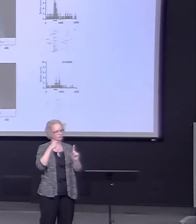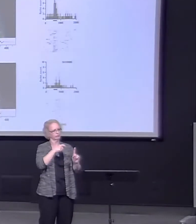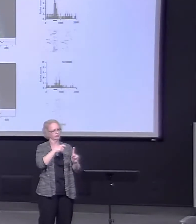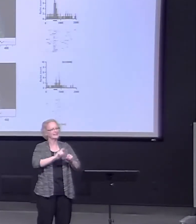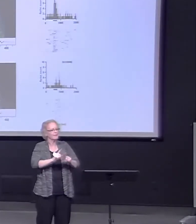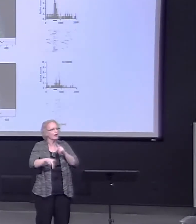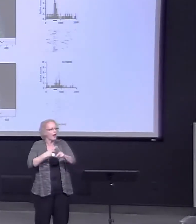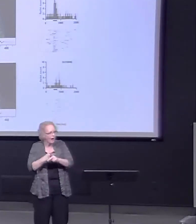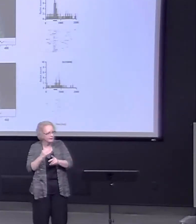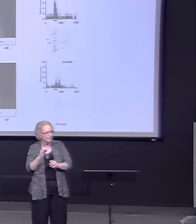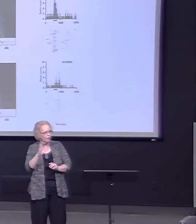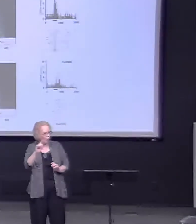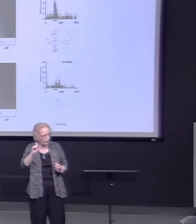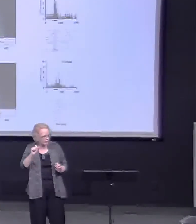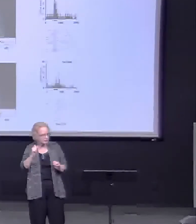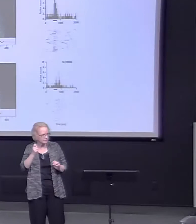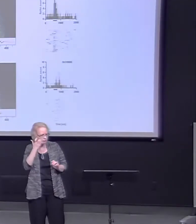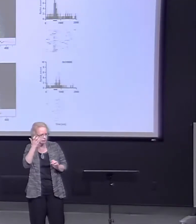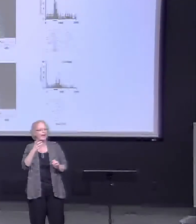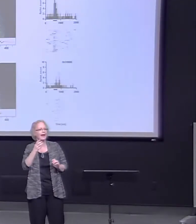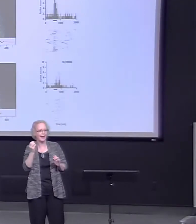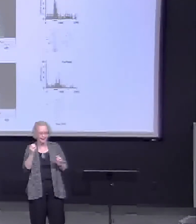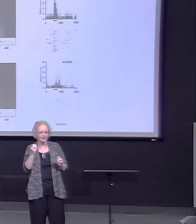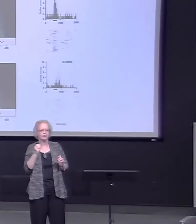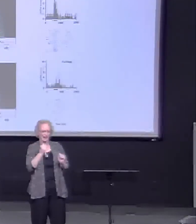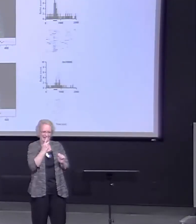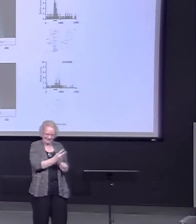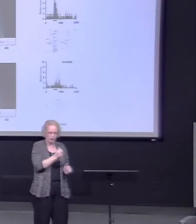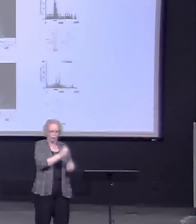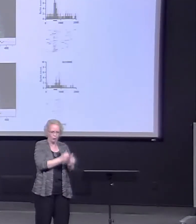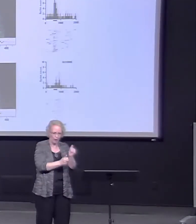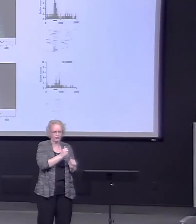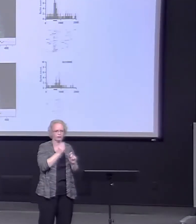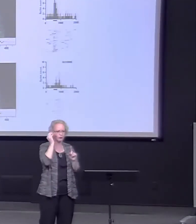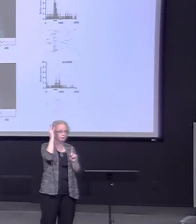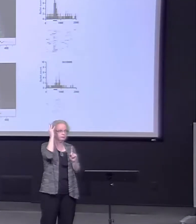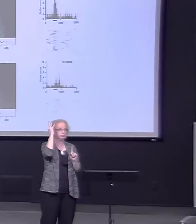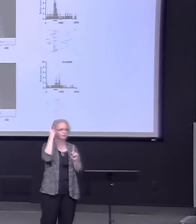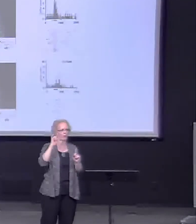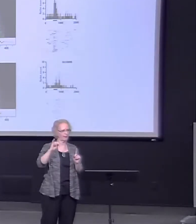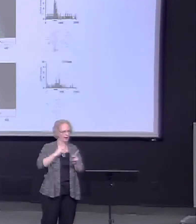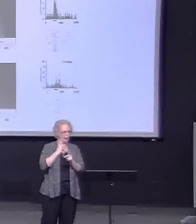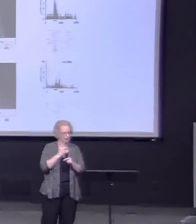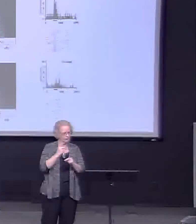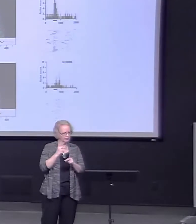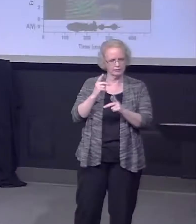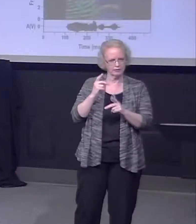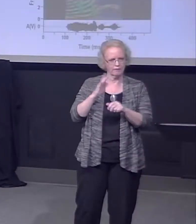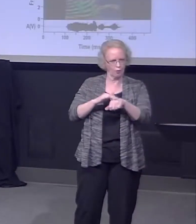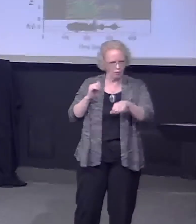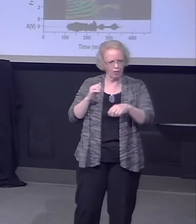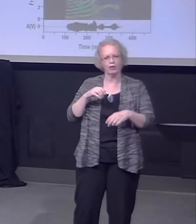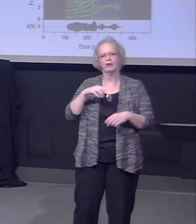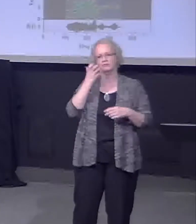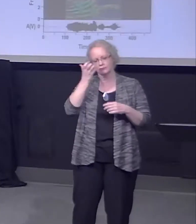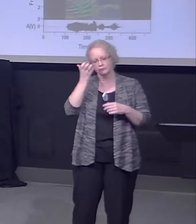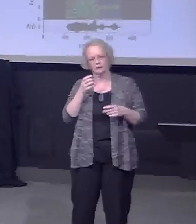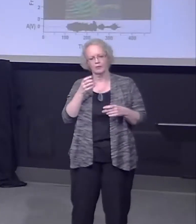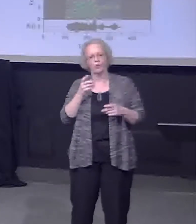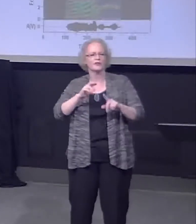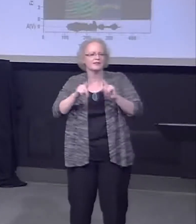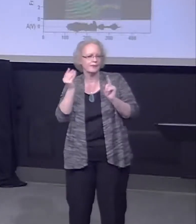different responses. Obviously, the neuron likes this call much better than this call. And you see that through the firing rate.